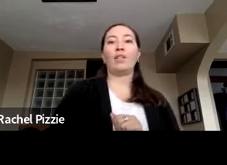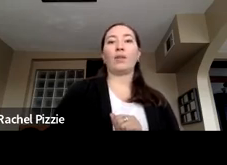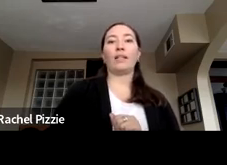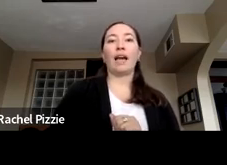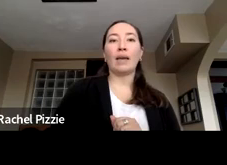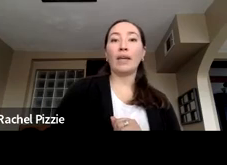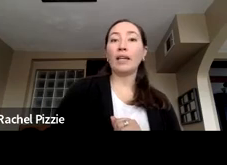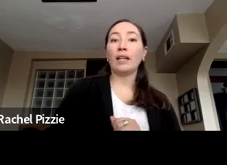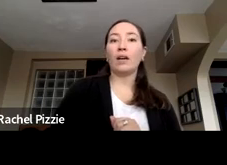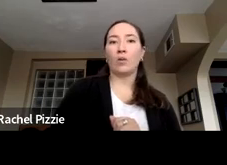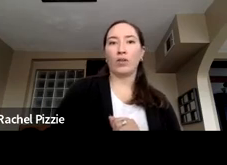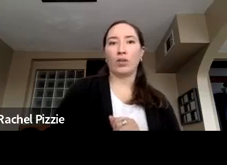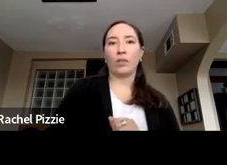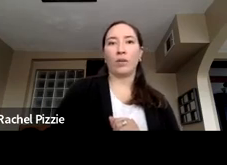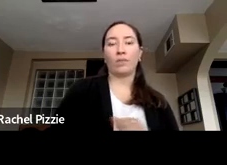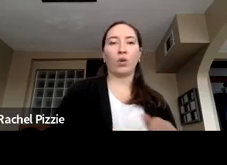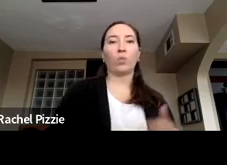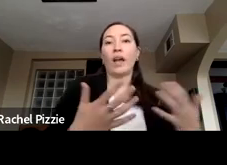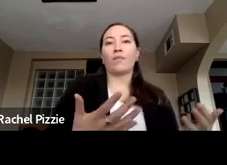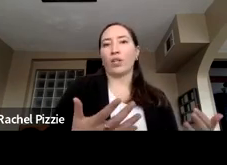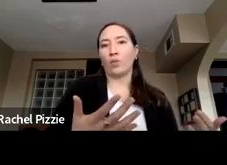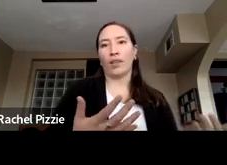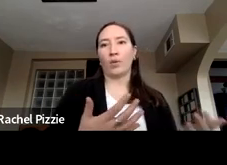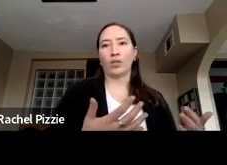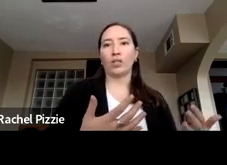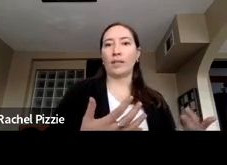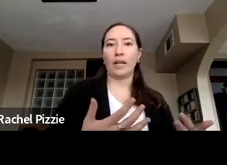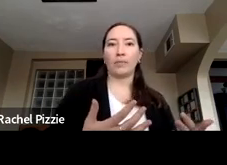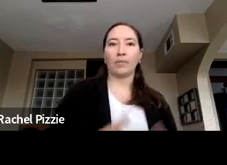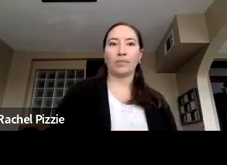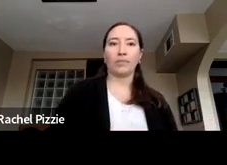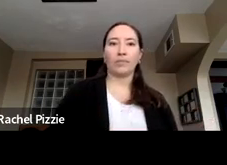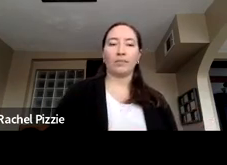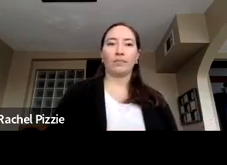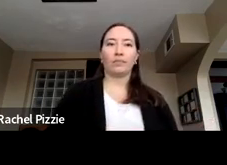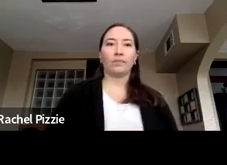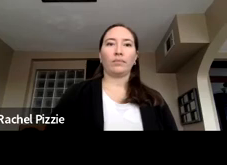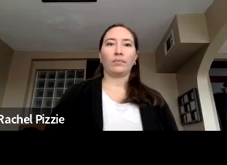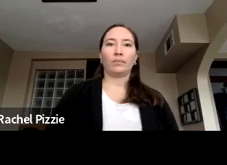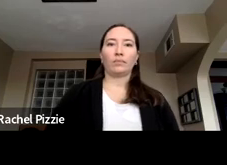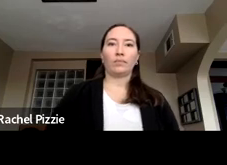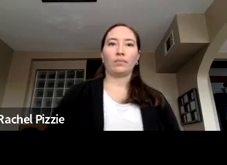And then you can type in a question number or whatever you want that question to be named.